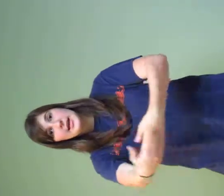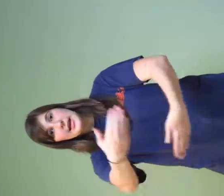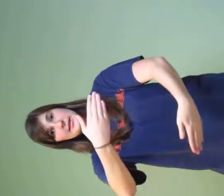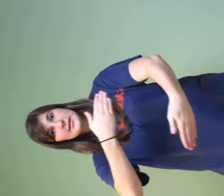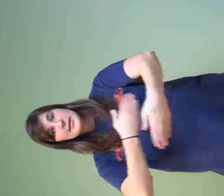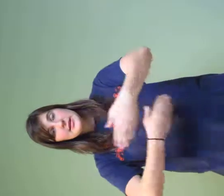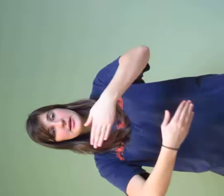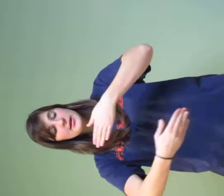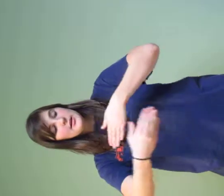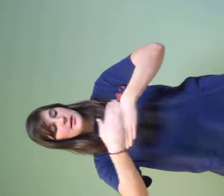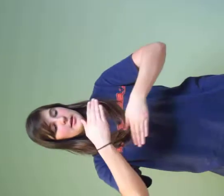kindness